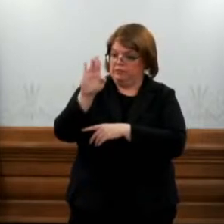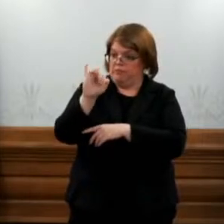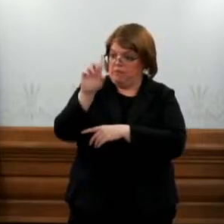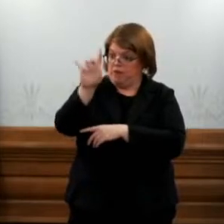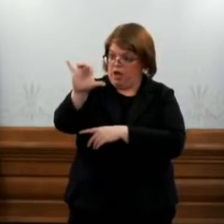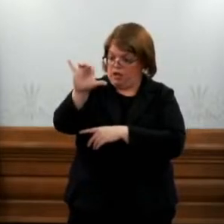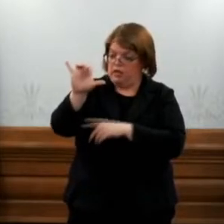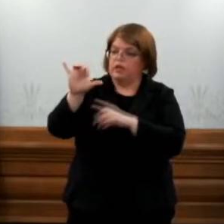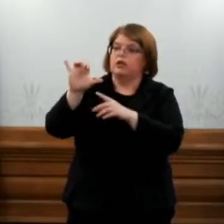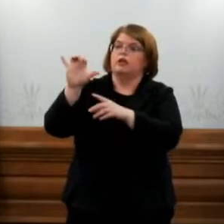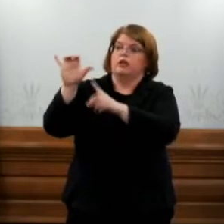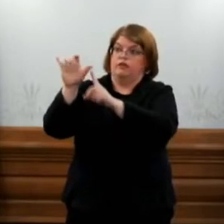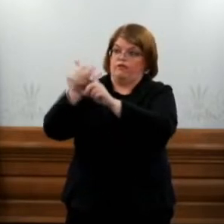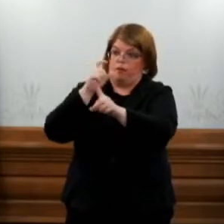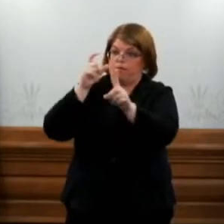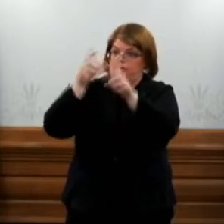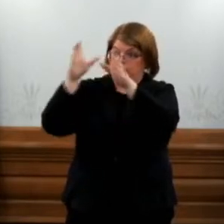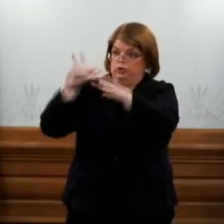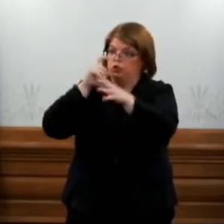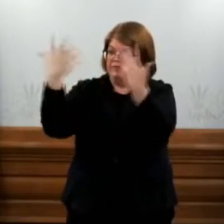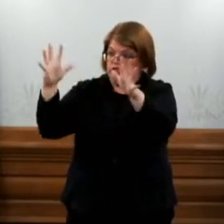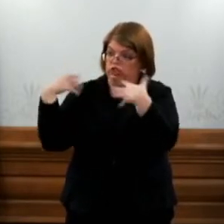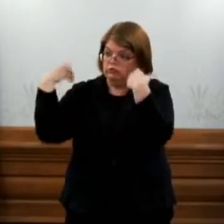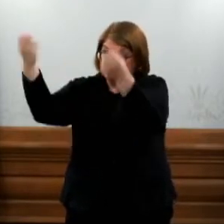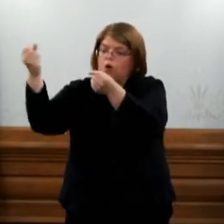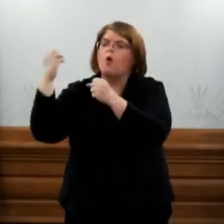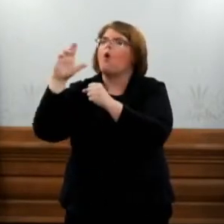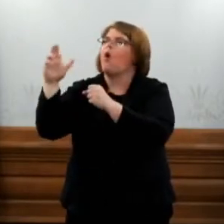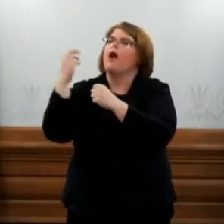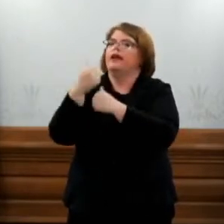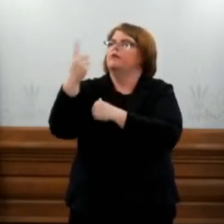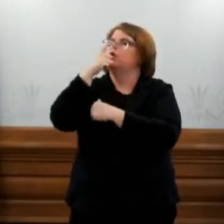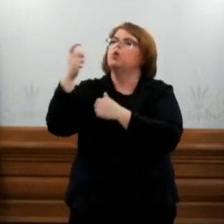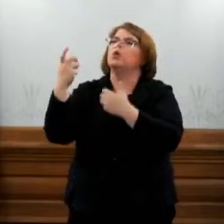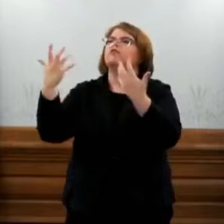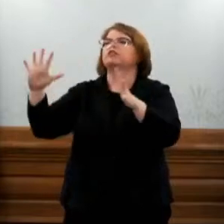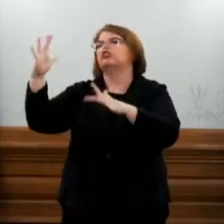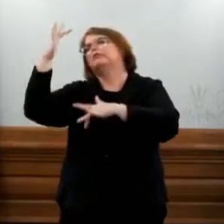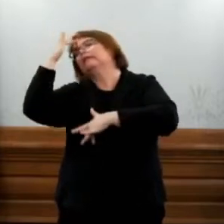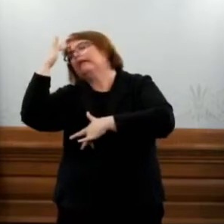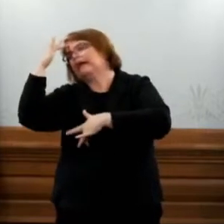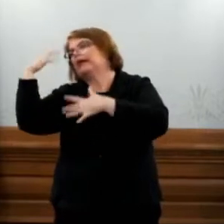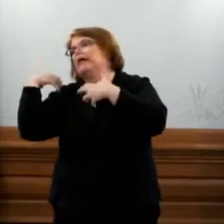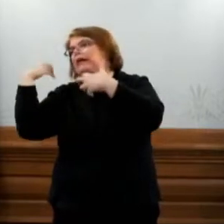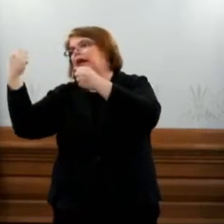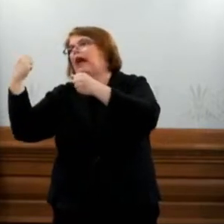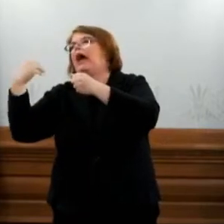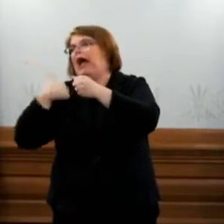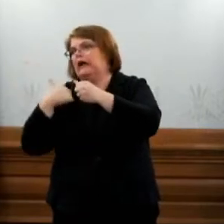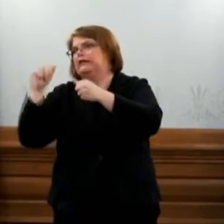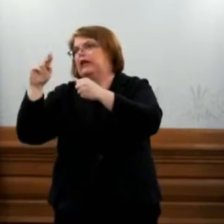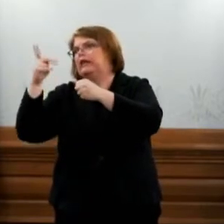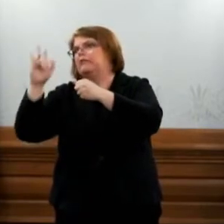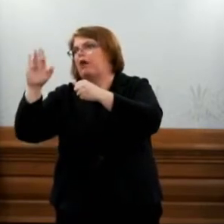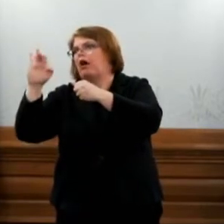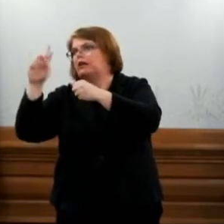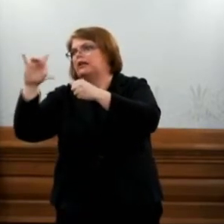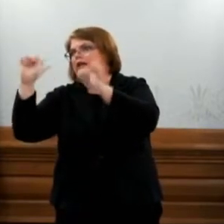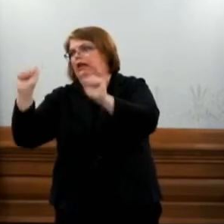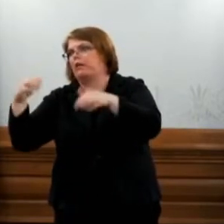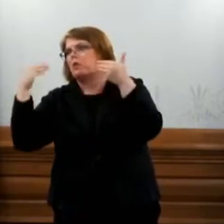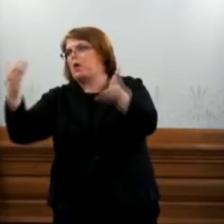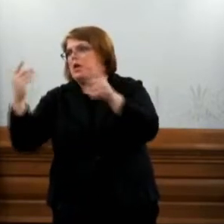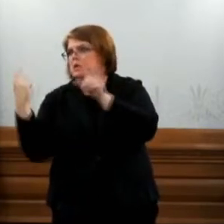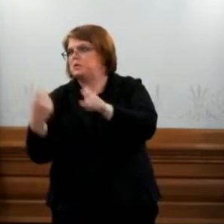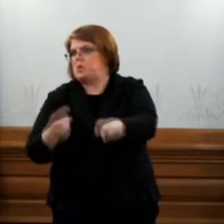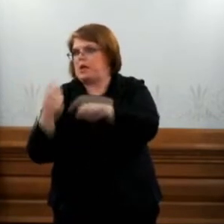gotten over the infection, or has anybody that's been infected and has COVID-19 antibodies be considered a donor for that? Yeah, that's a